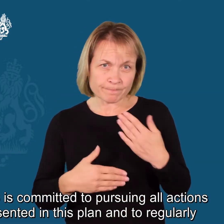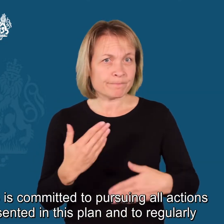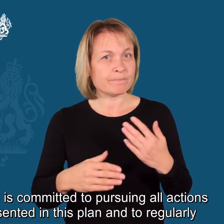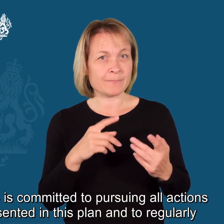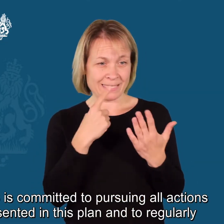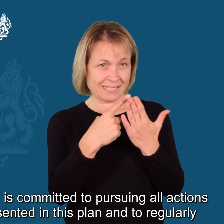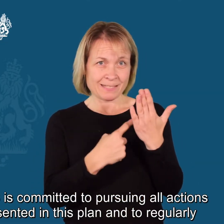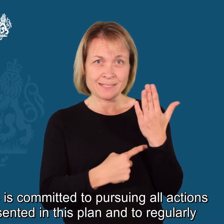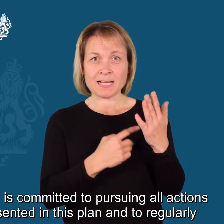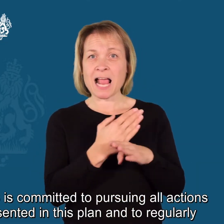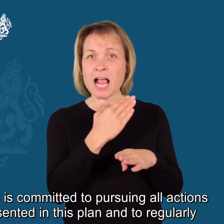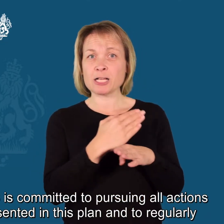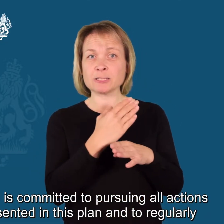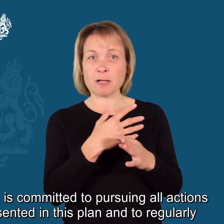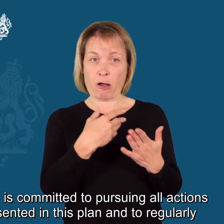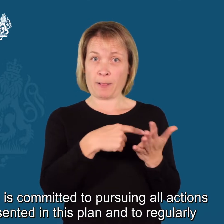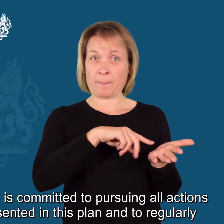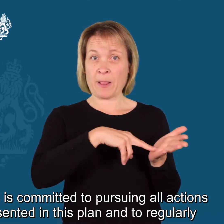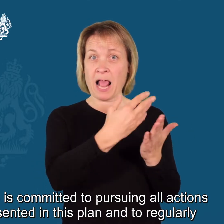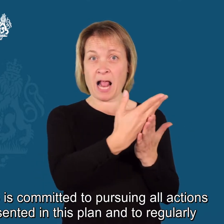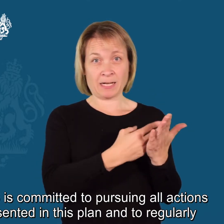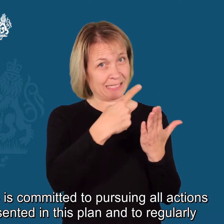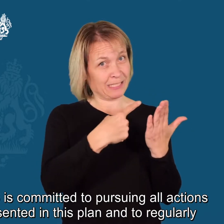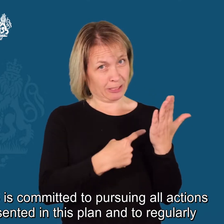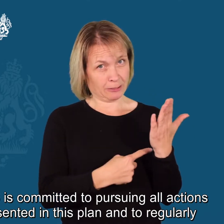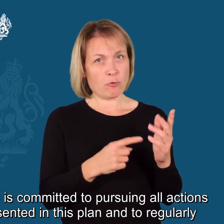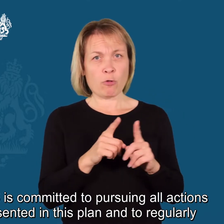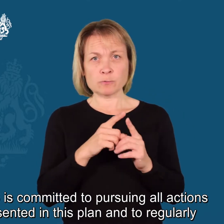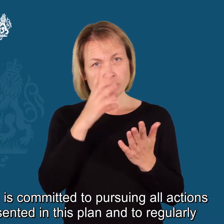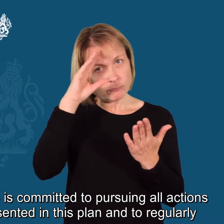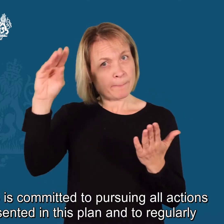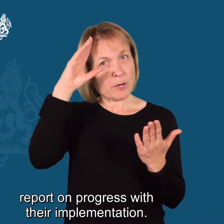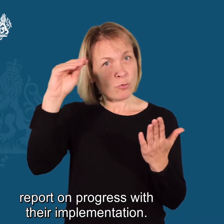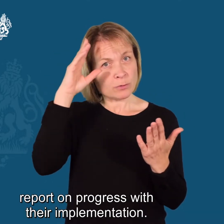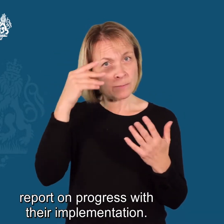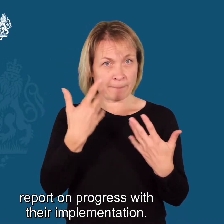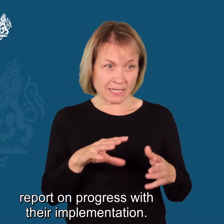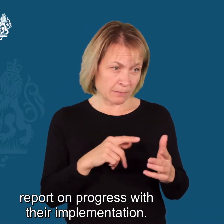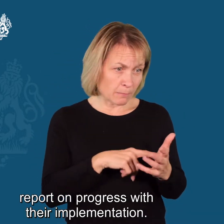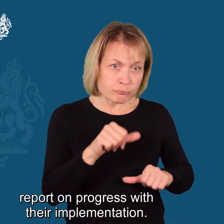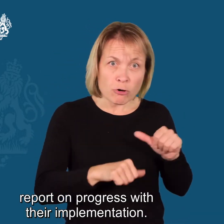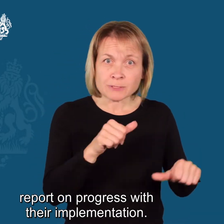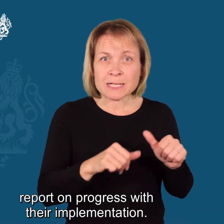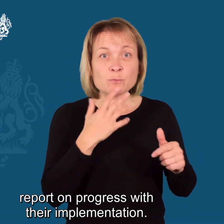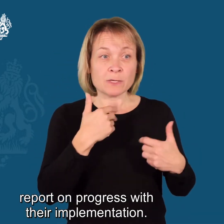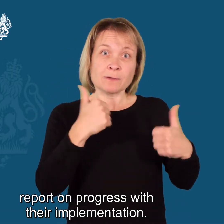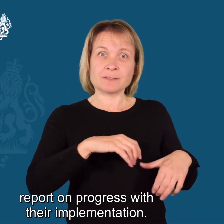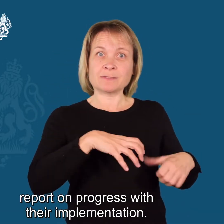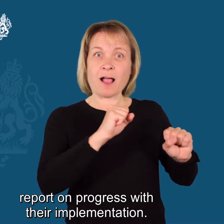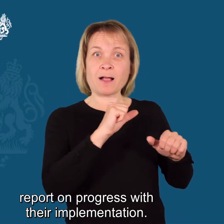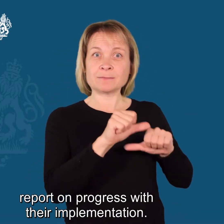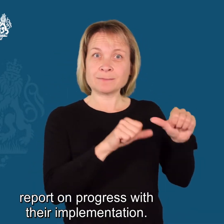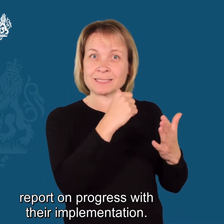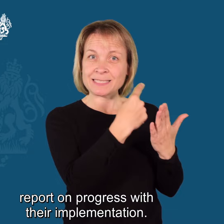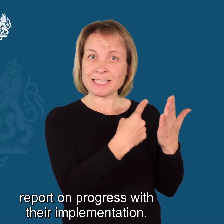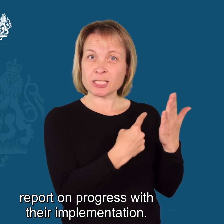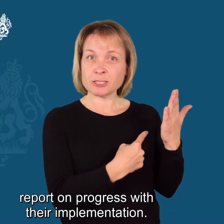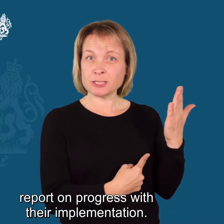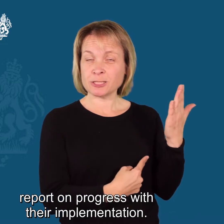SCTS is committed to pursuing all actions presented in this plan and to regularly report on progress with their implementation.